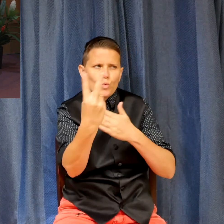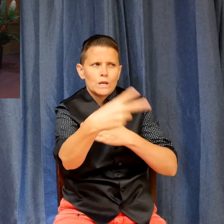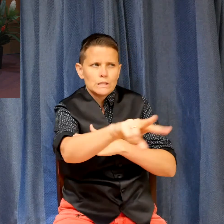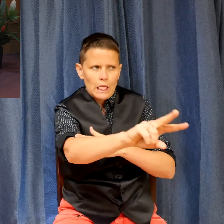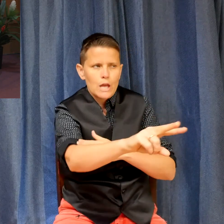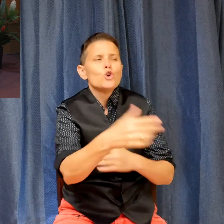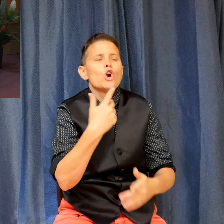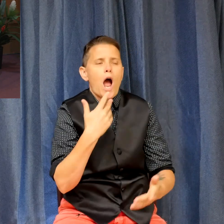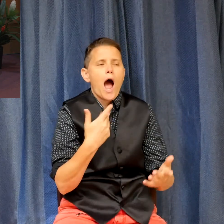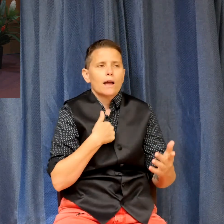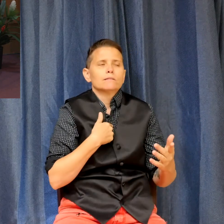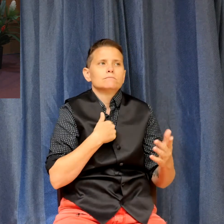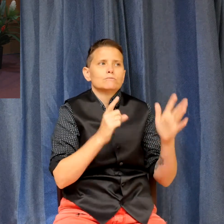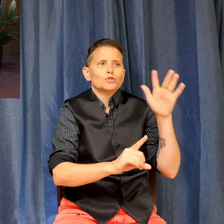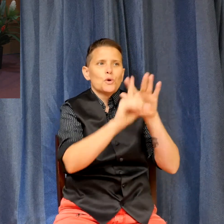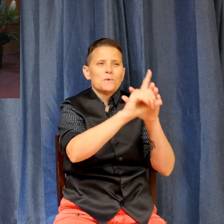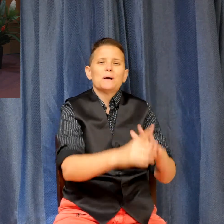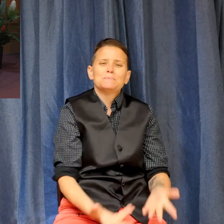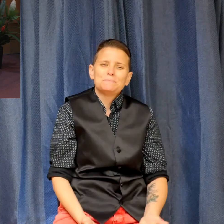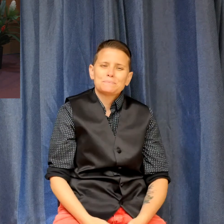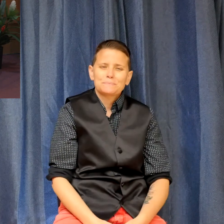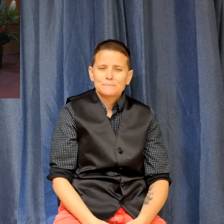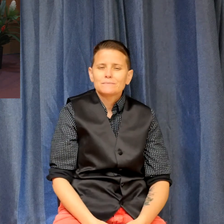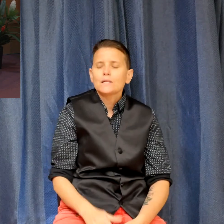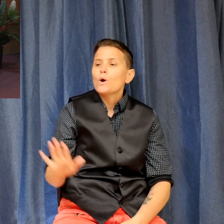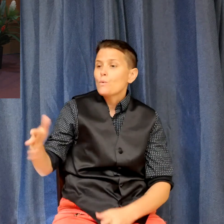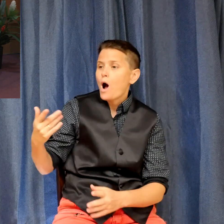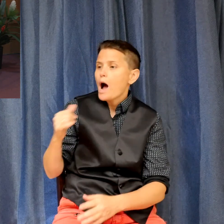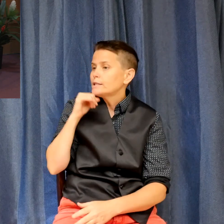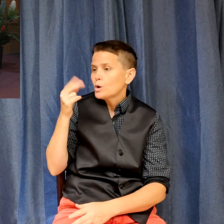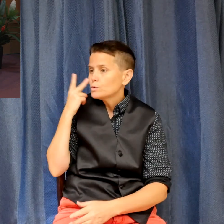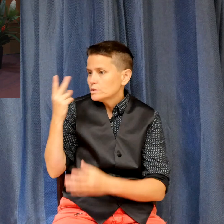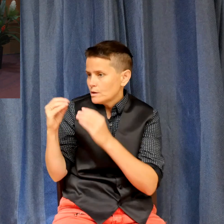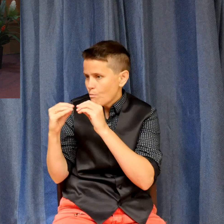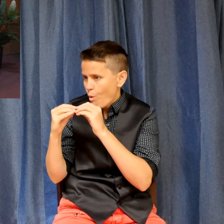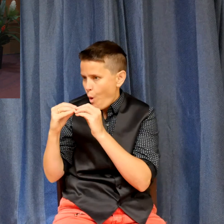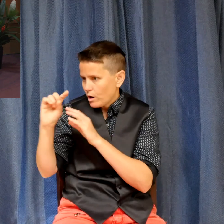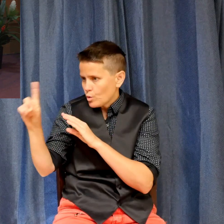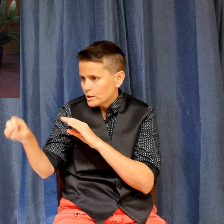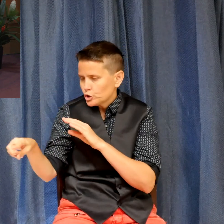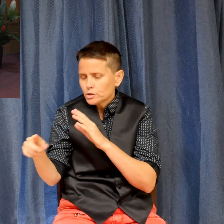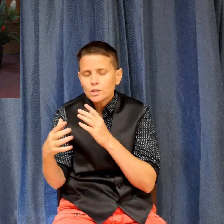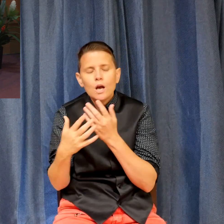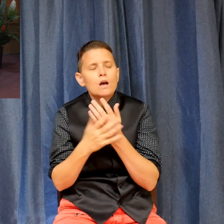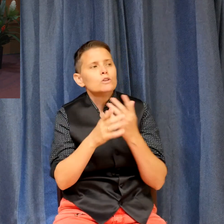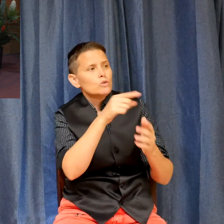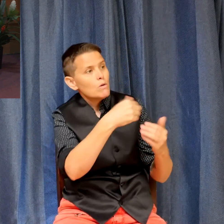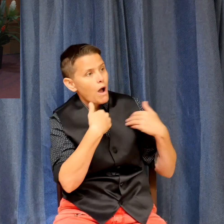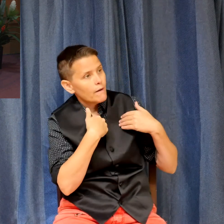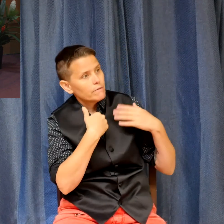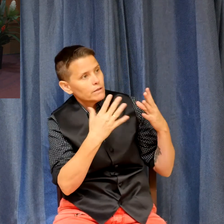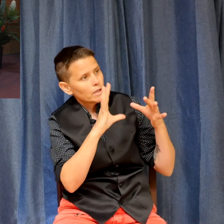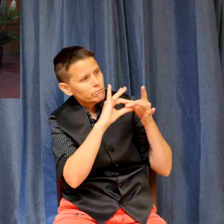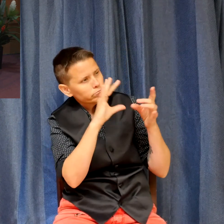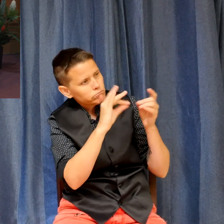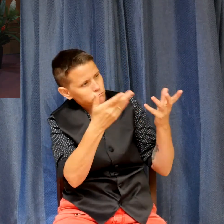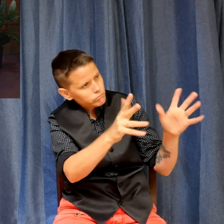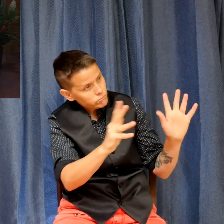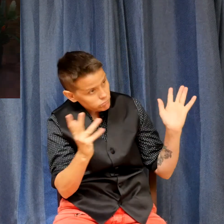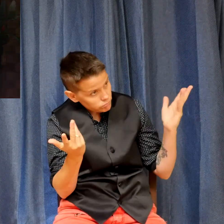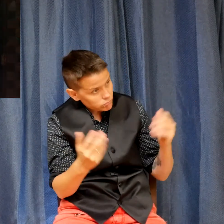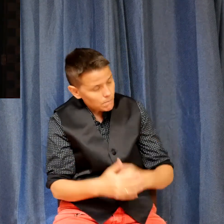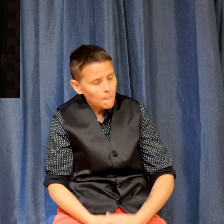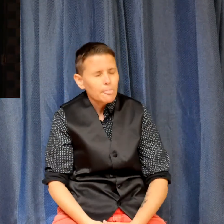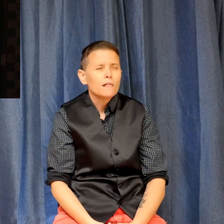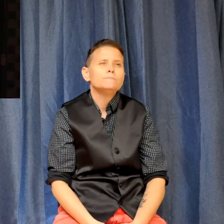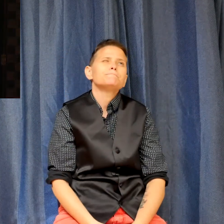fabulous. All right. Well, I don't see any more questions All right, on here. good. So do you have any closing comments for our You folks? know, the